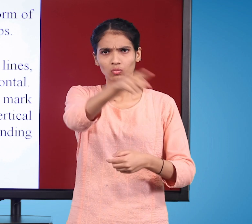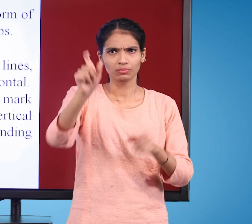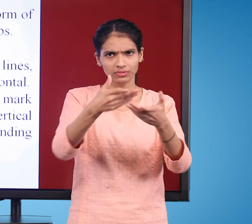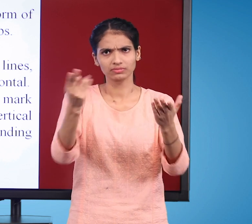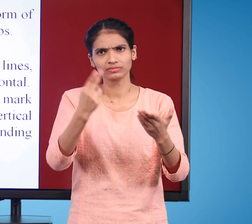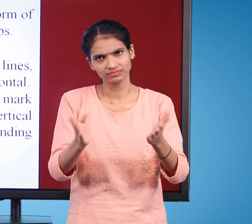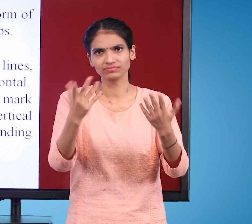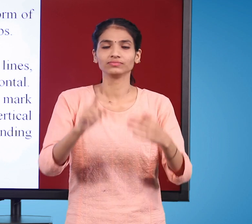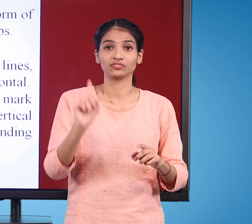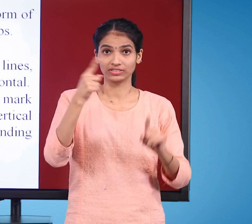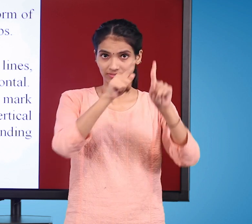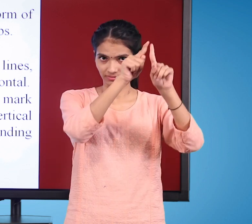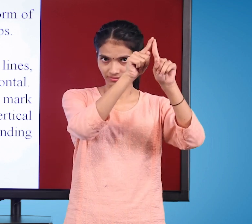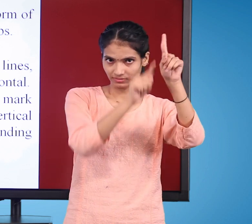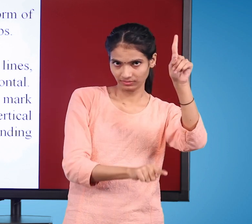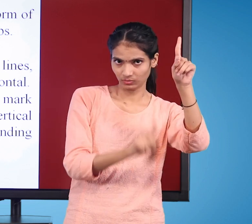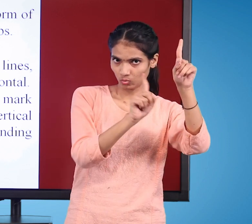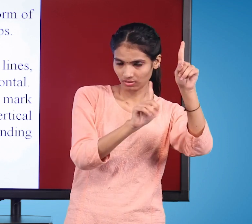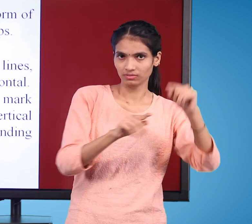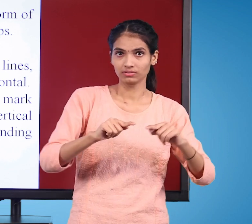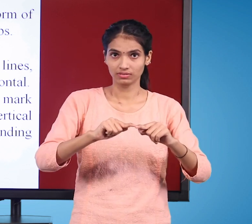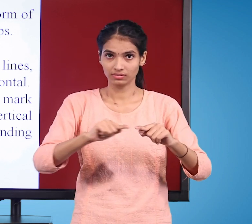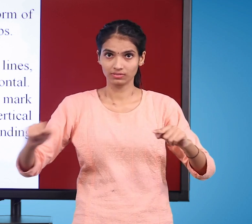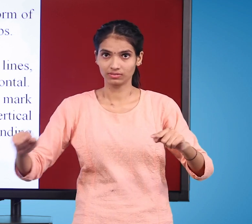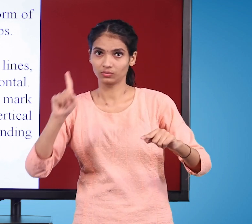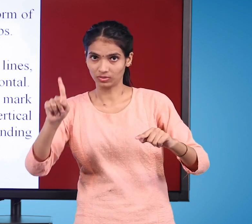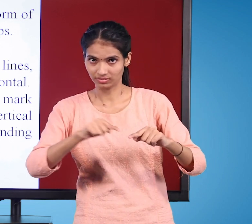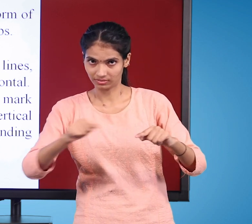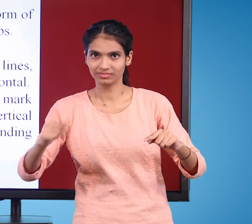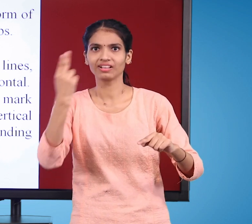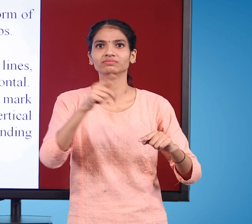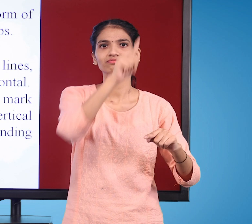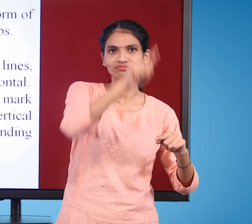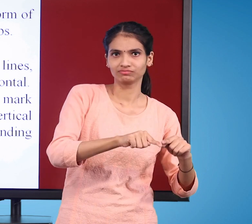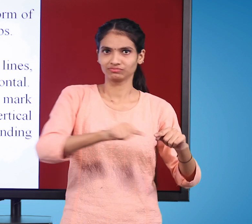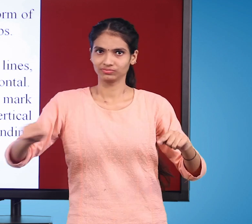Draw 2 perpendicular lines, 1 vertical and 1 horizontal.